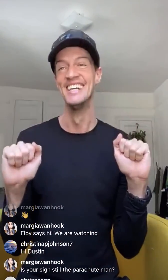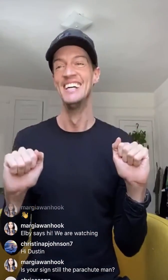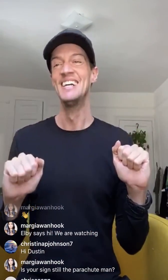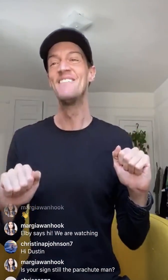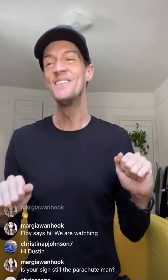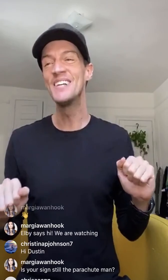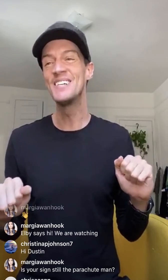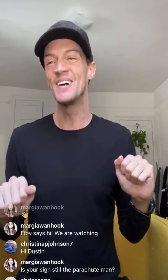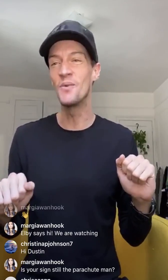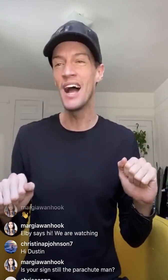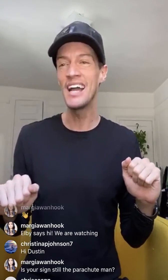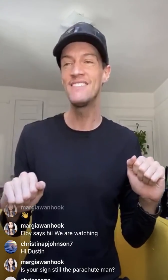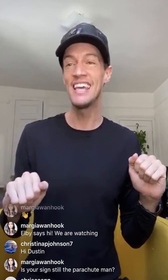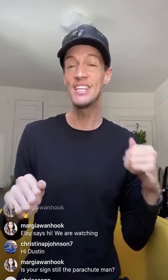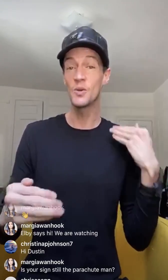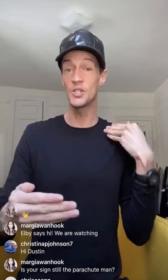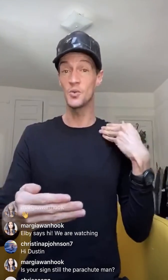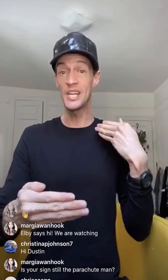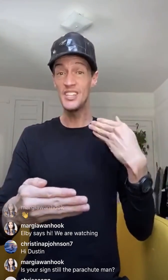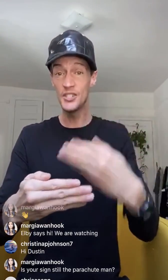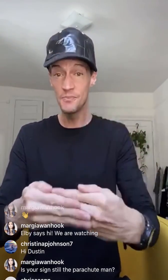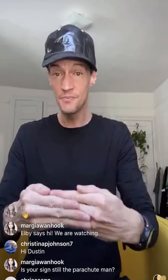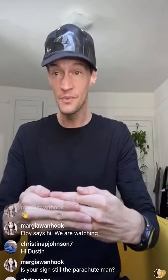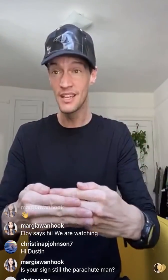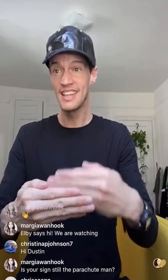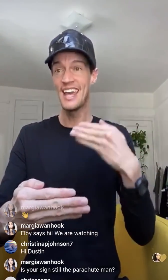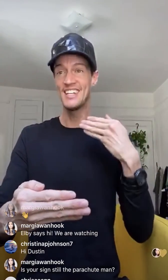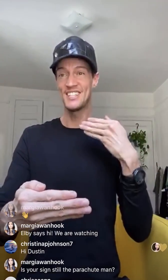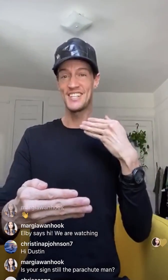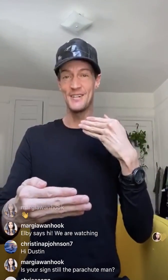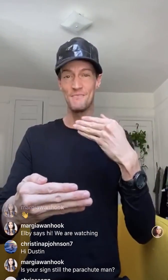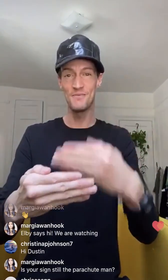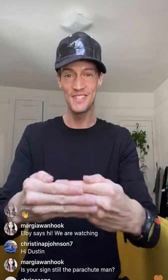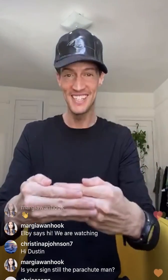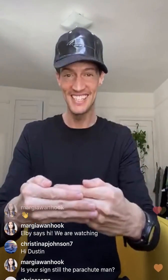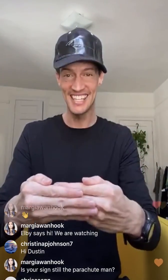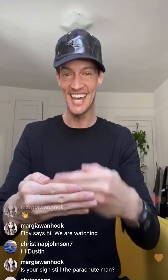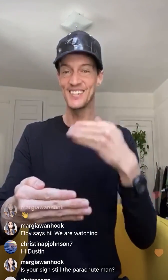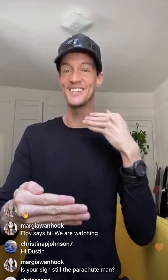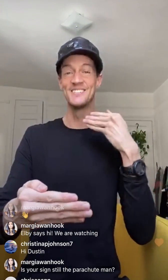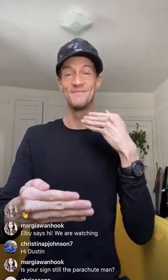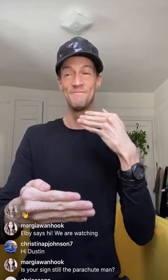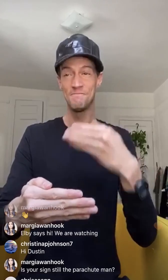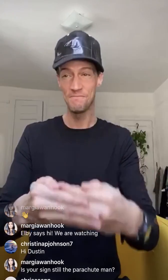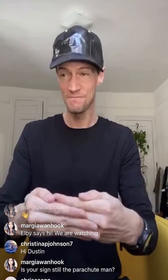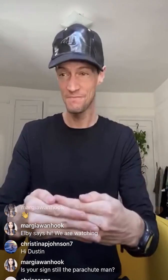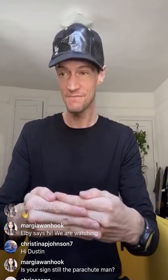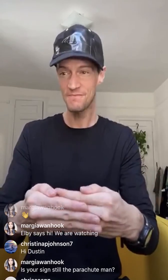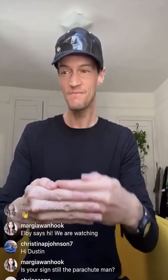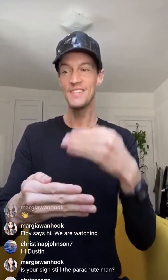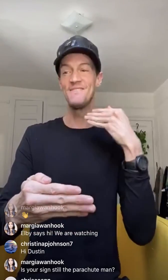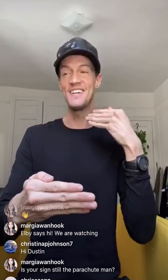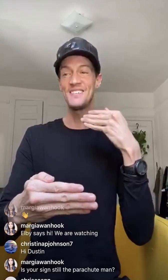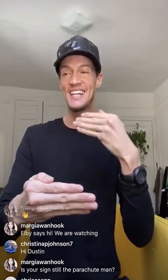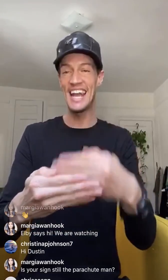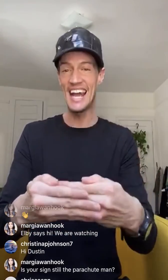done. All done. Yeah, so to leave, like, oh, I've had fun at the party. My hands are in that party, and now,